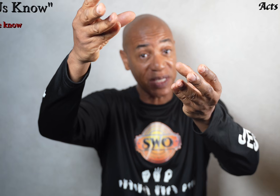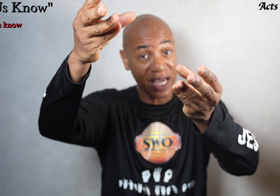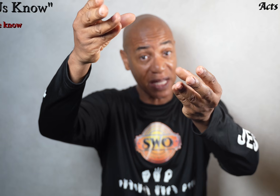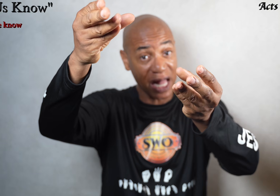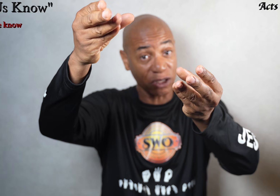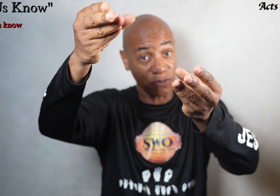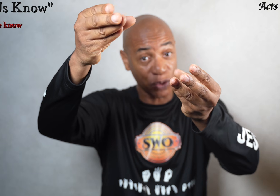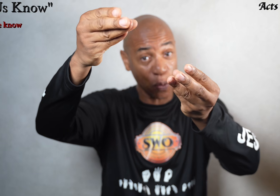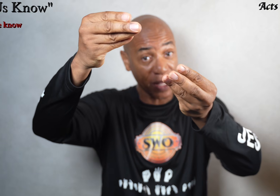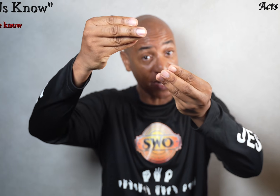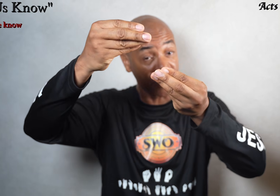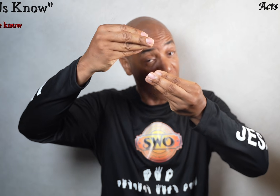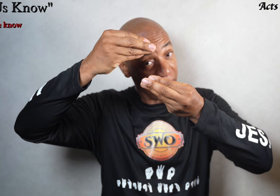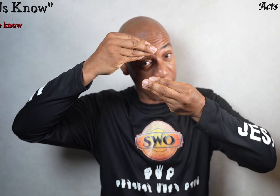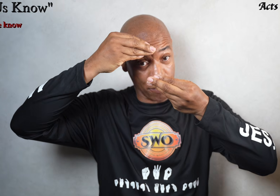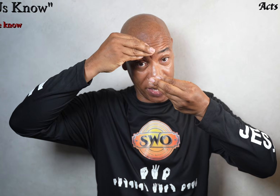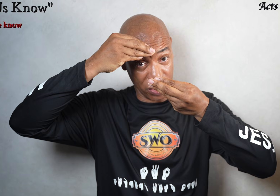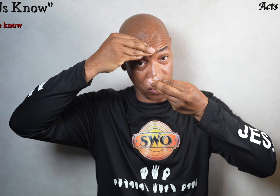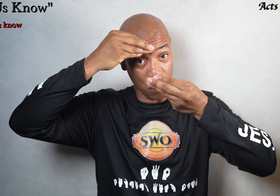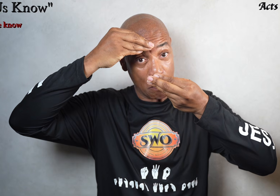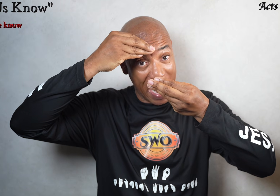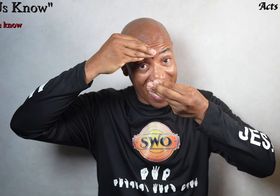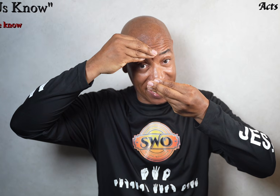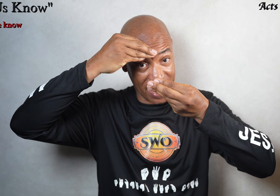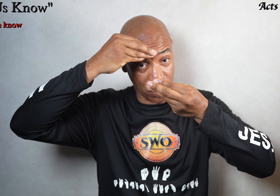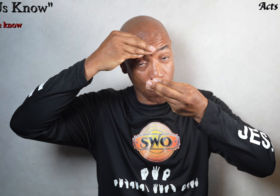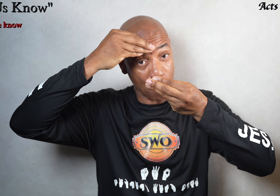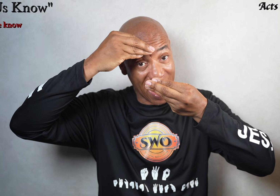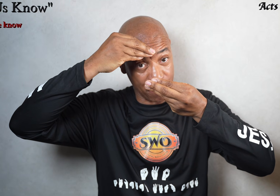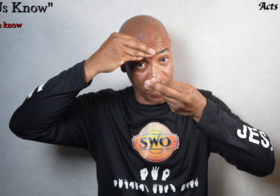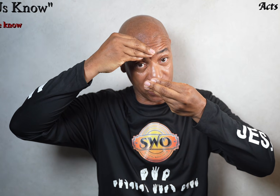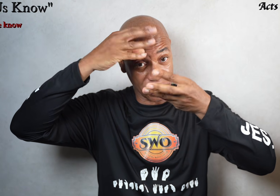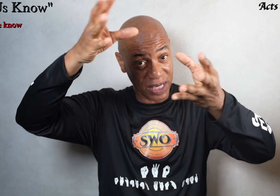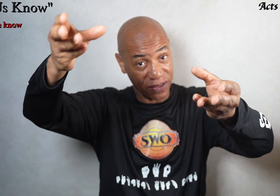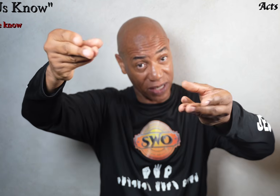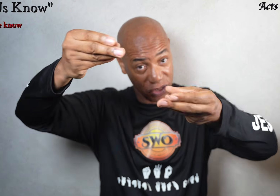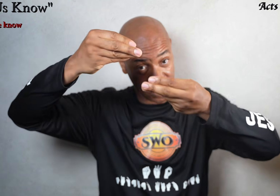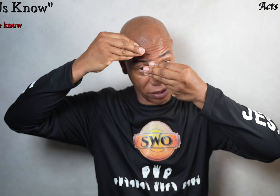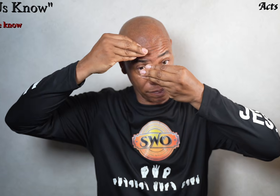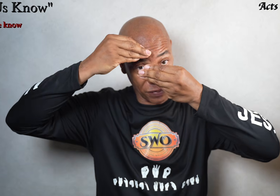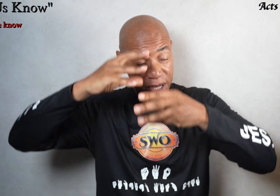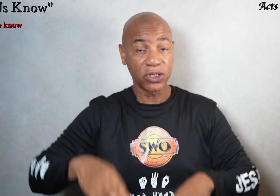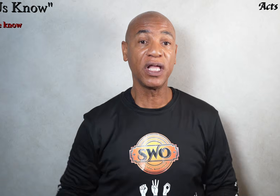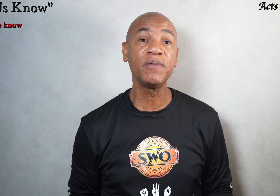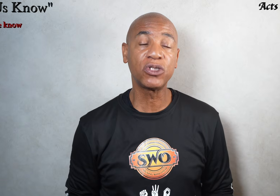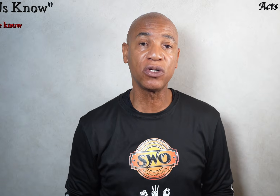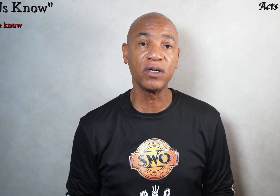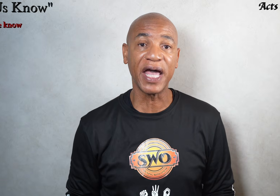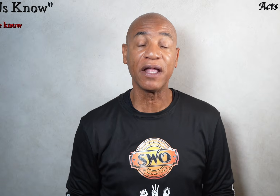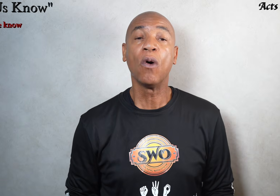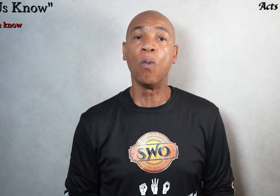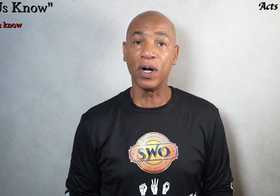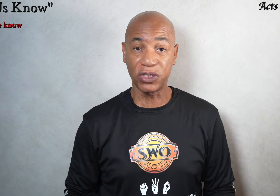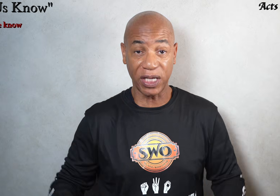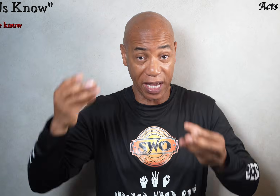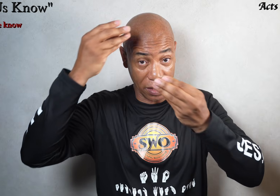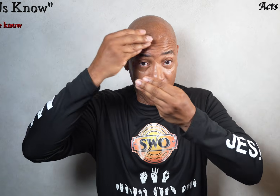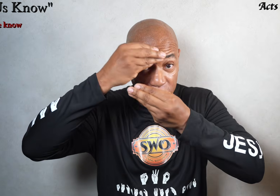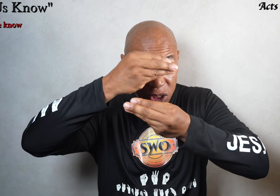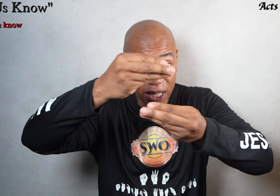taking knowledge from someone else and bringing it to my head or my brain, just like this. So let me show you that once again. Just let